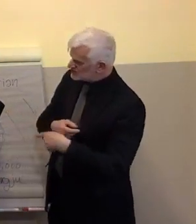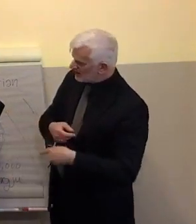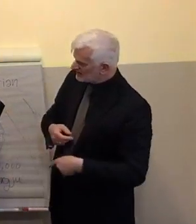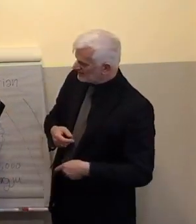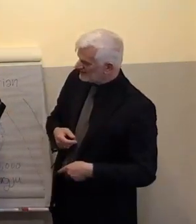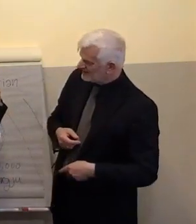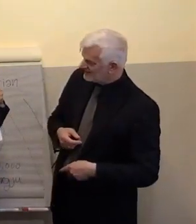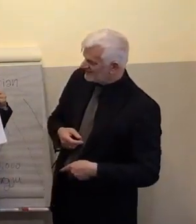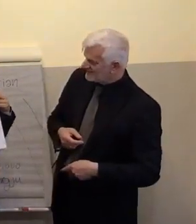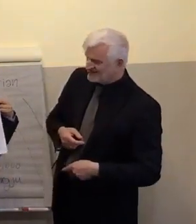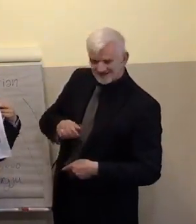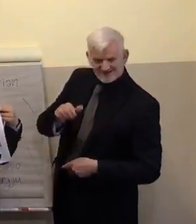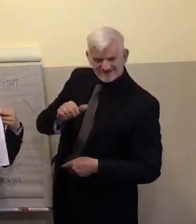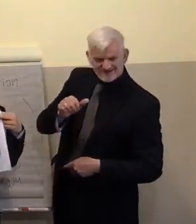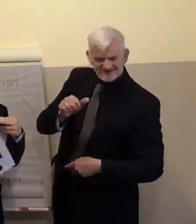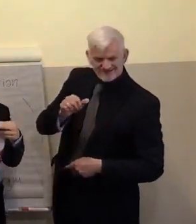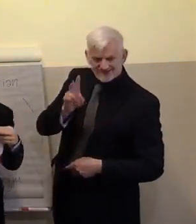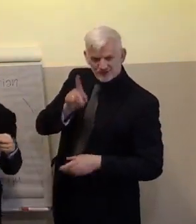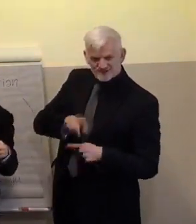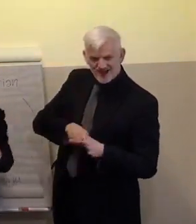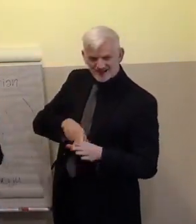Yeah. Yeah.